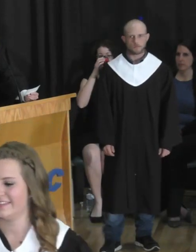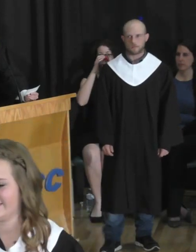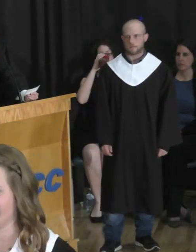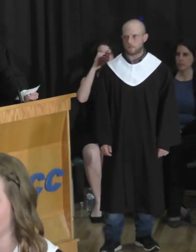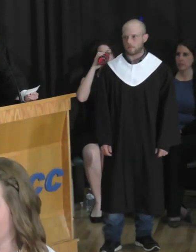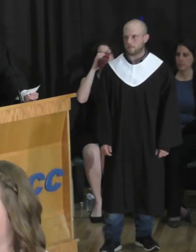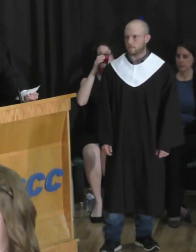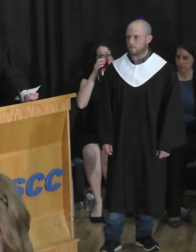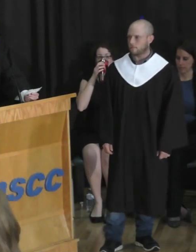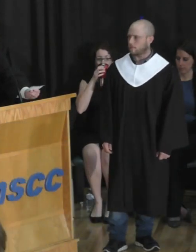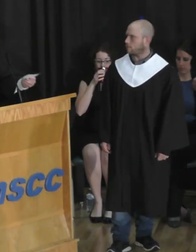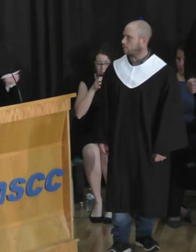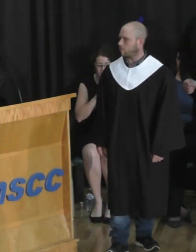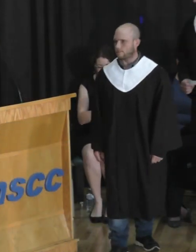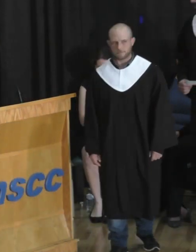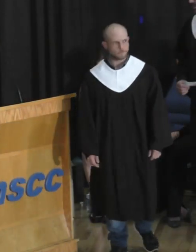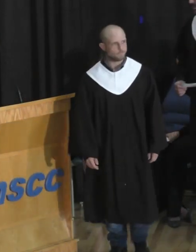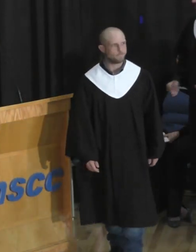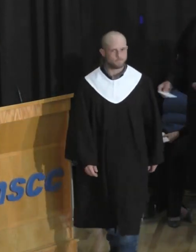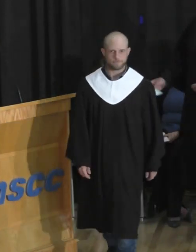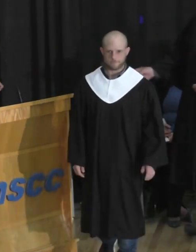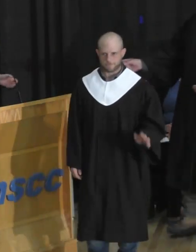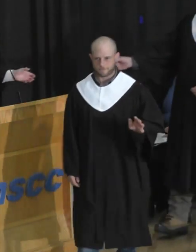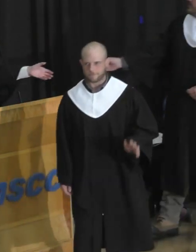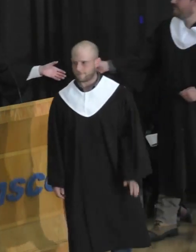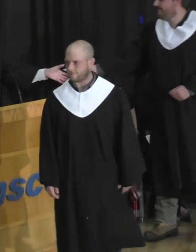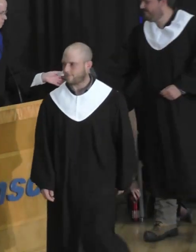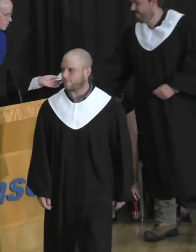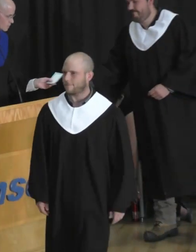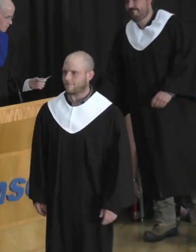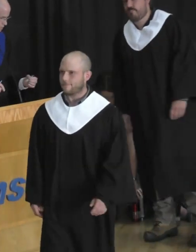Devin Dalton, honors.